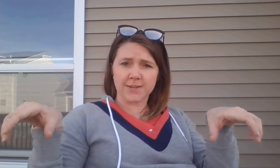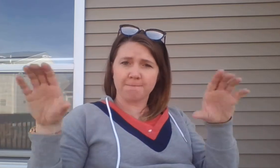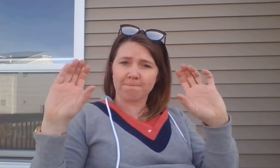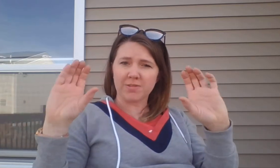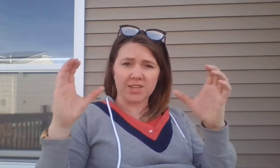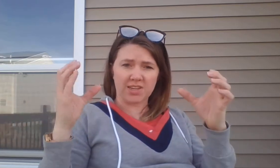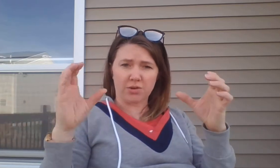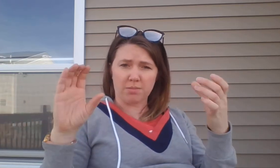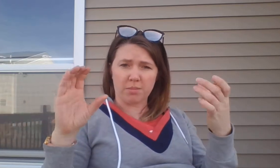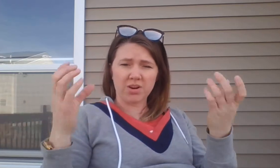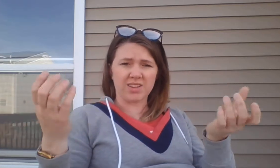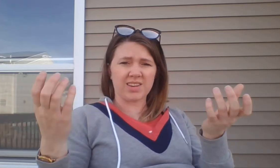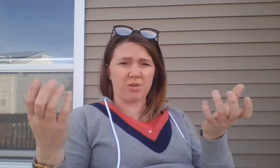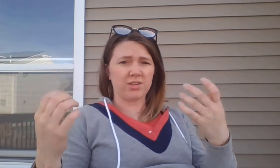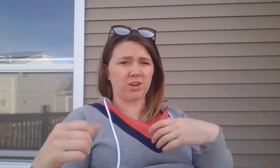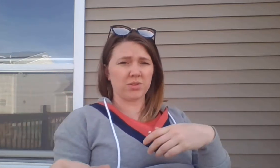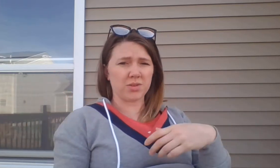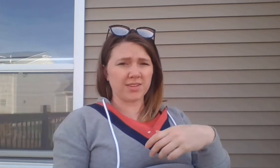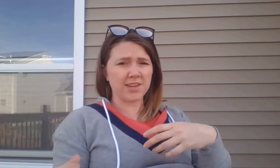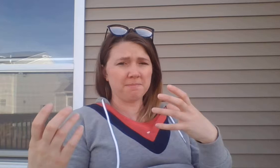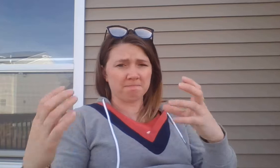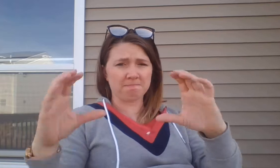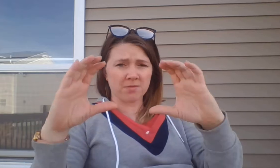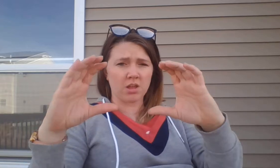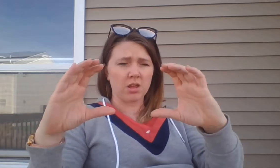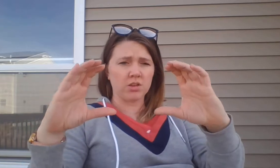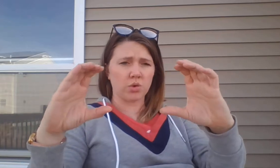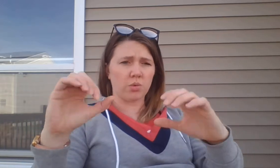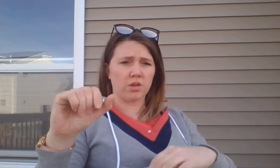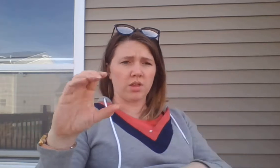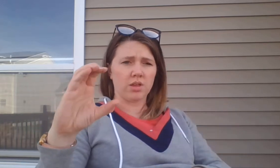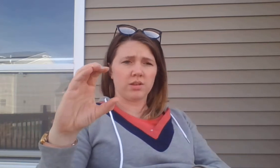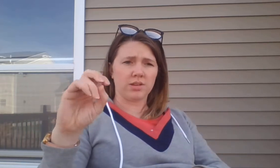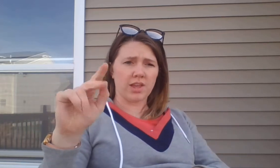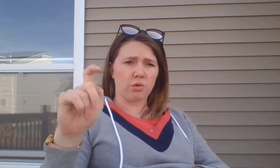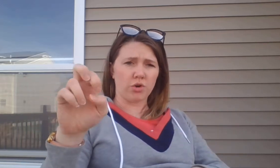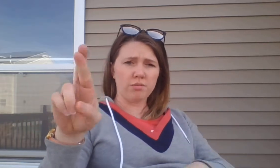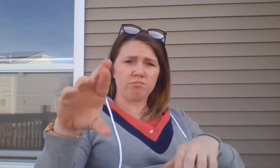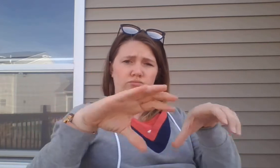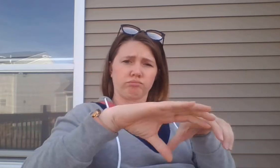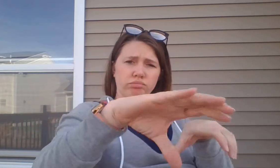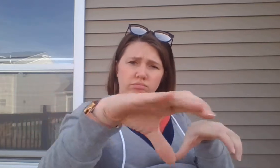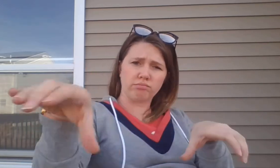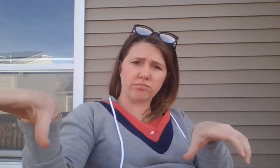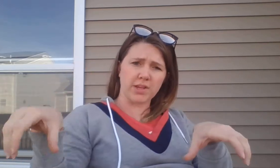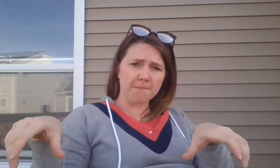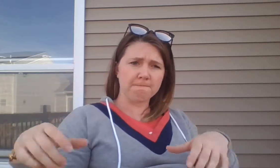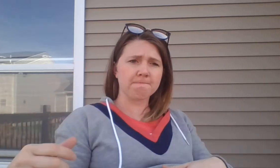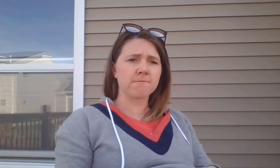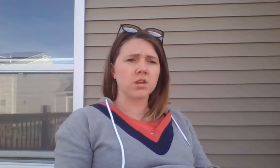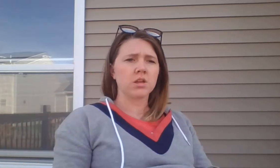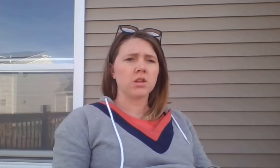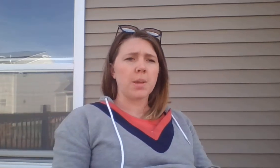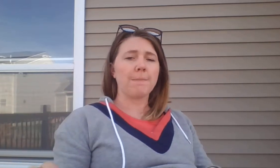C's. That's easy to remember because counter starts with a C. So counter, C.